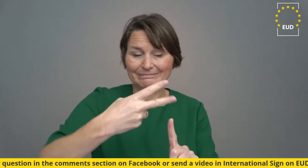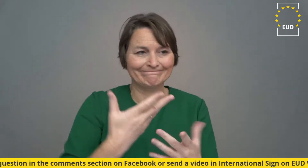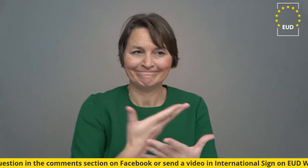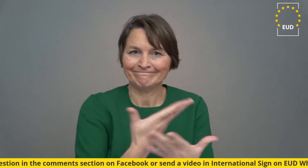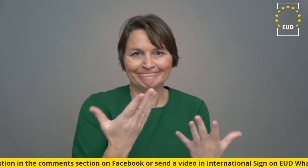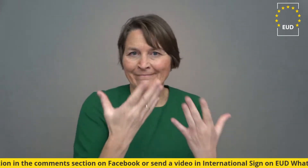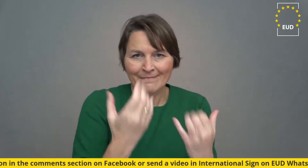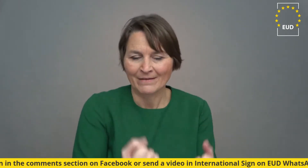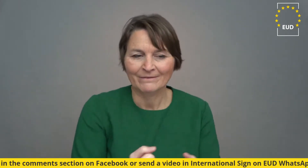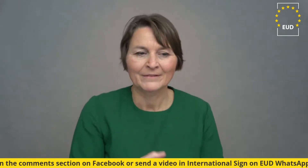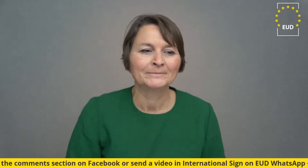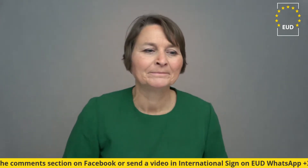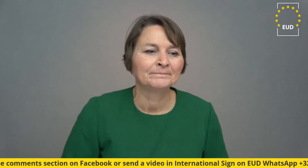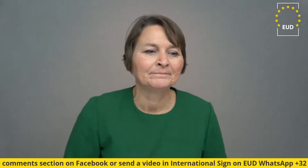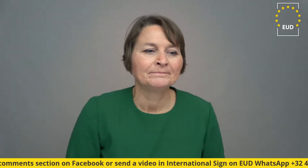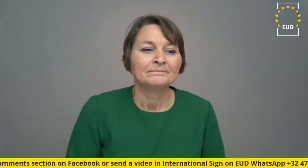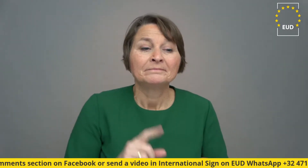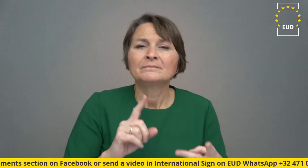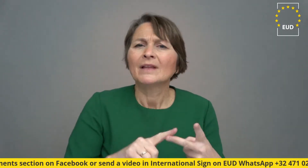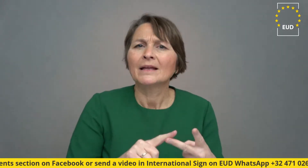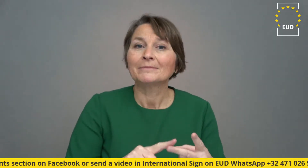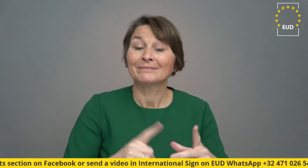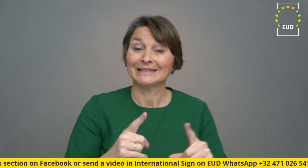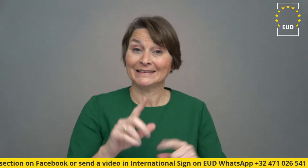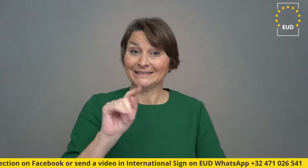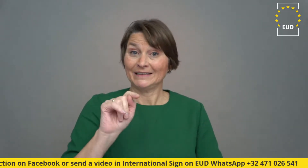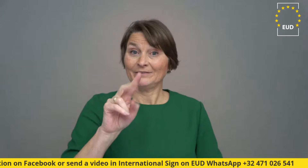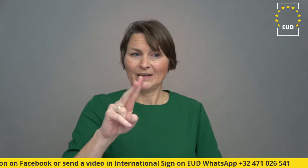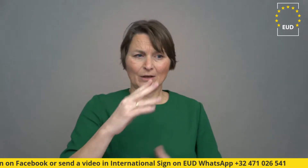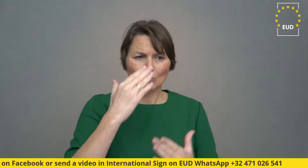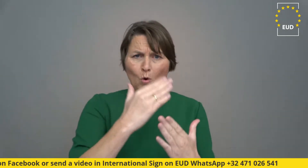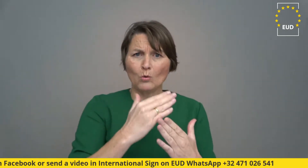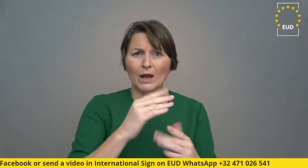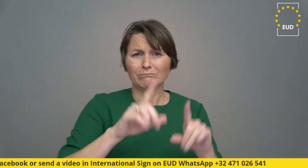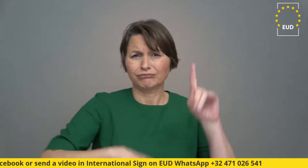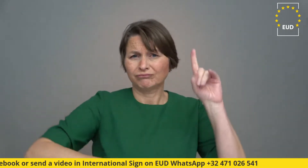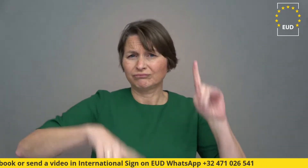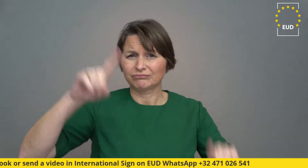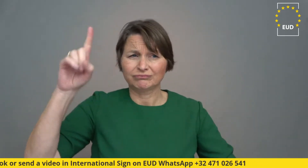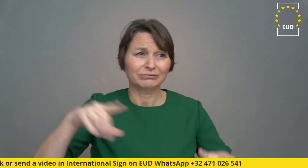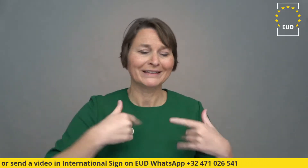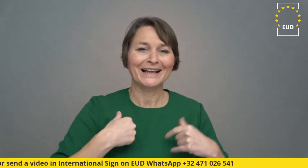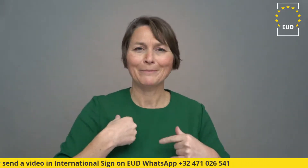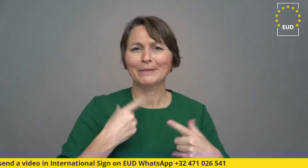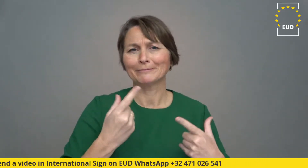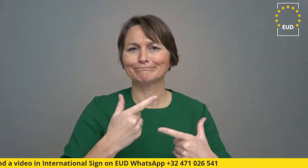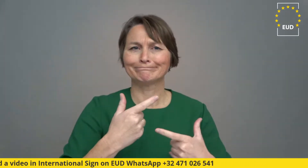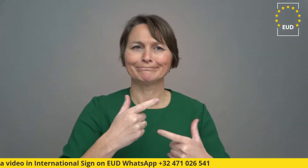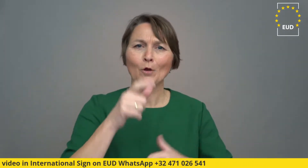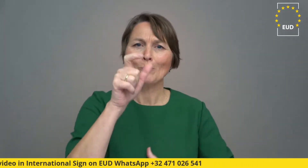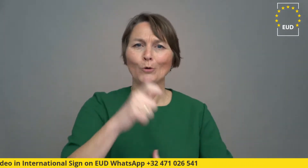no specific training for providing sign language interpretation for television or different broadcasts.